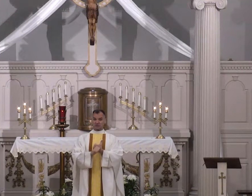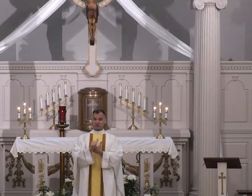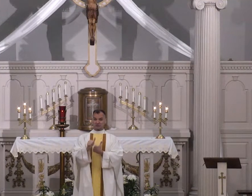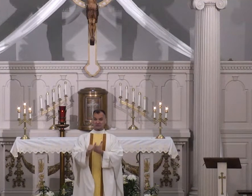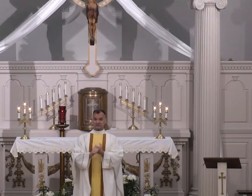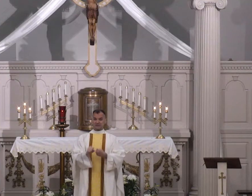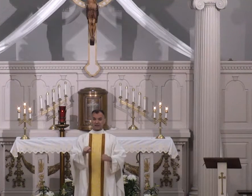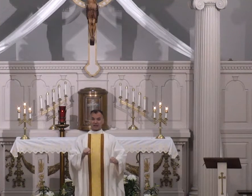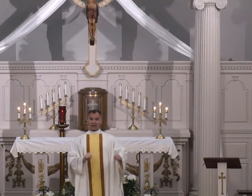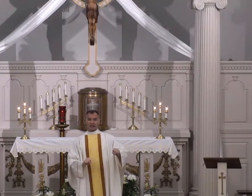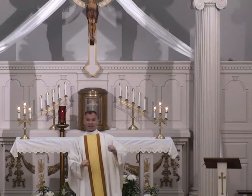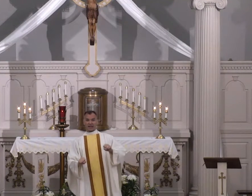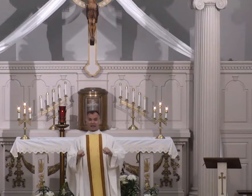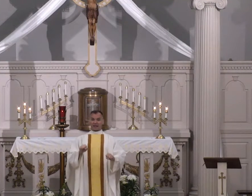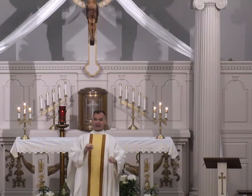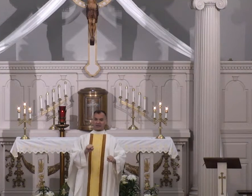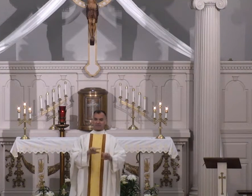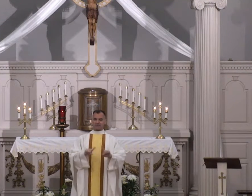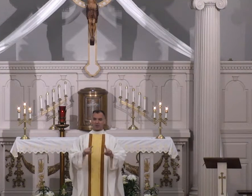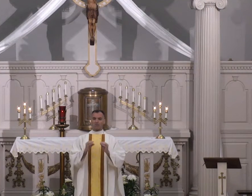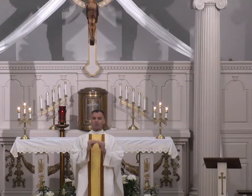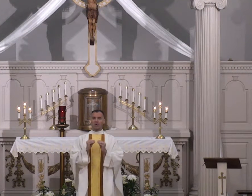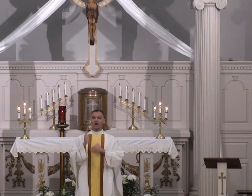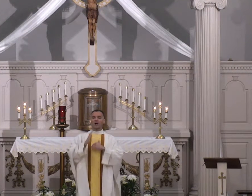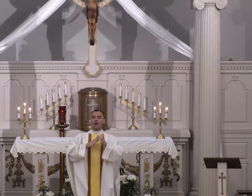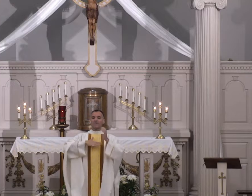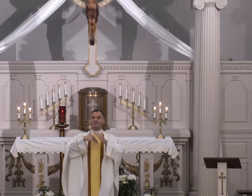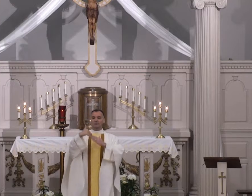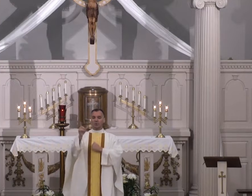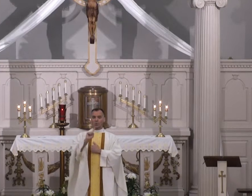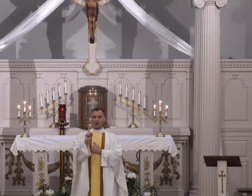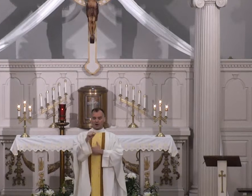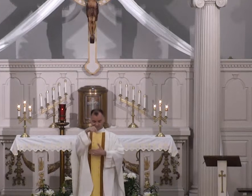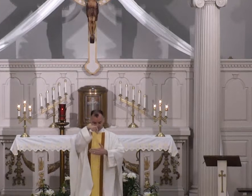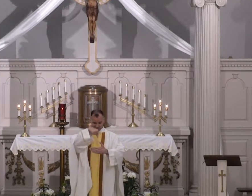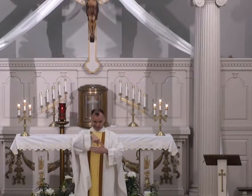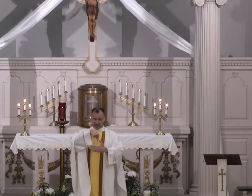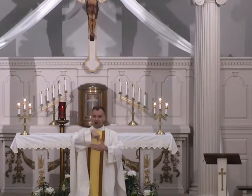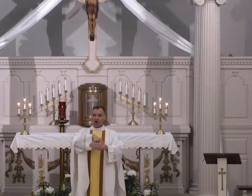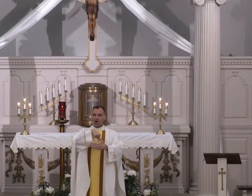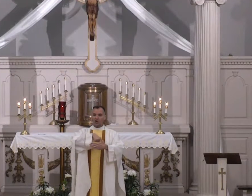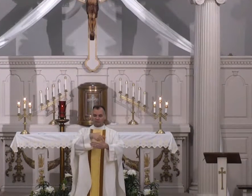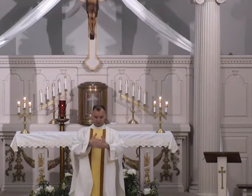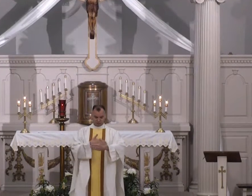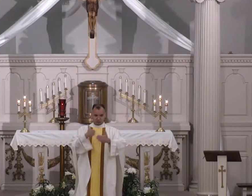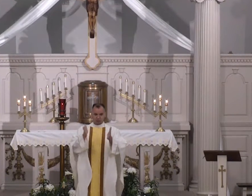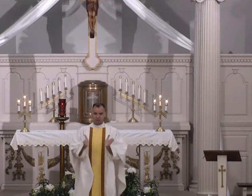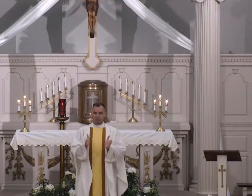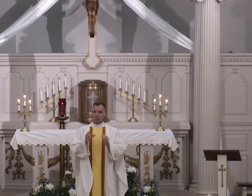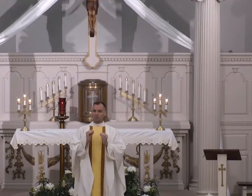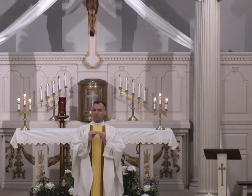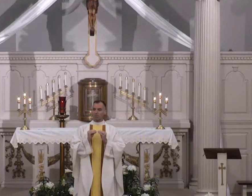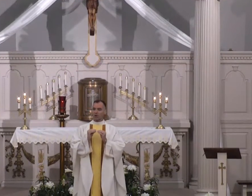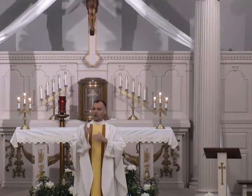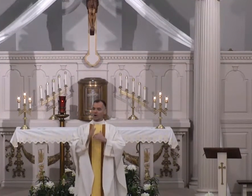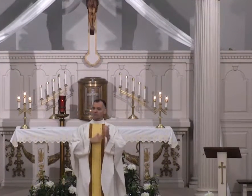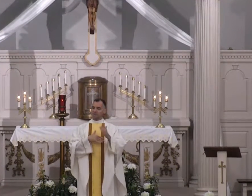comfort of that safe place that we create for ourselves. We don't want to be uncomfortable, right? So we stay in our little